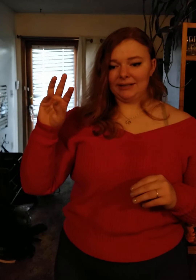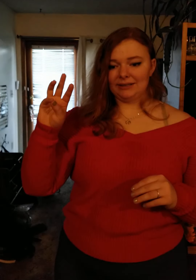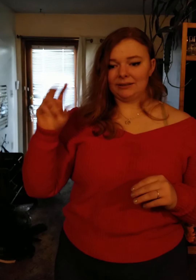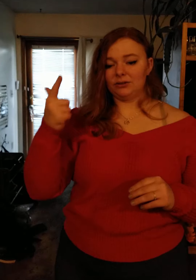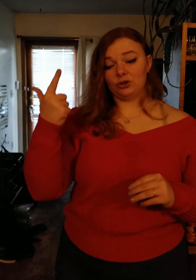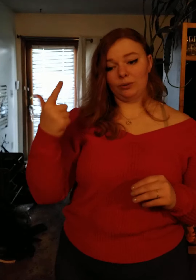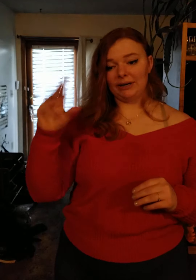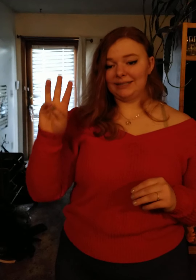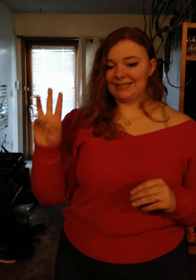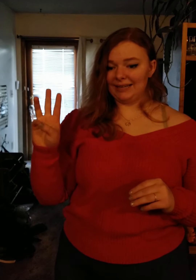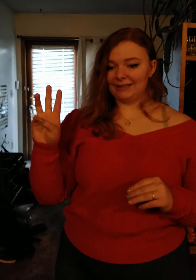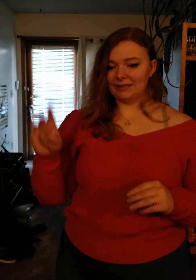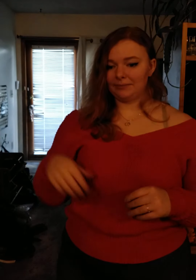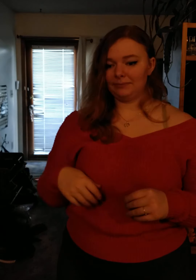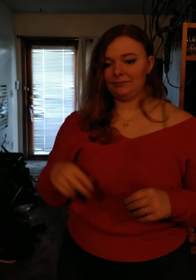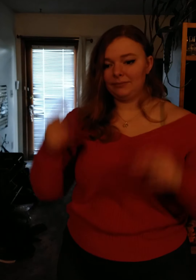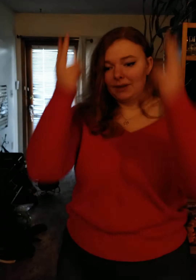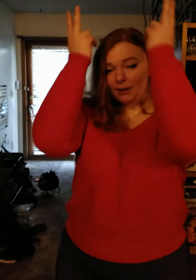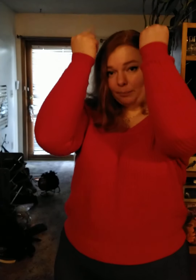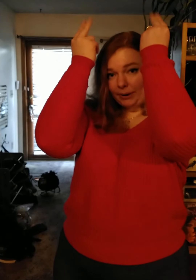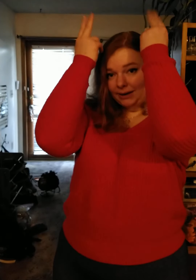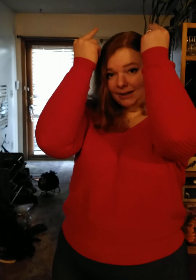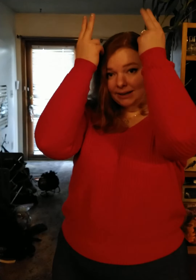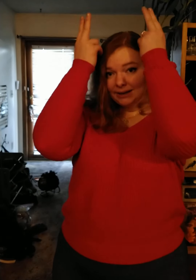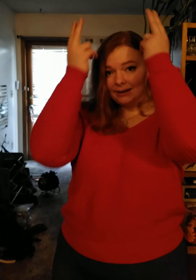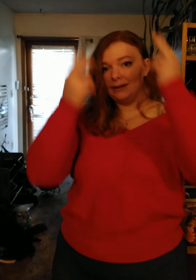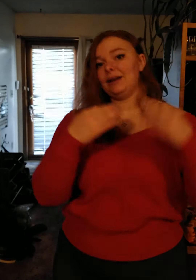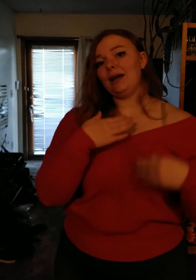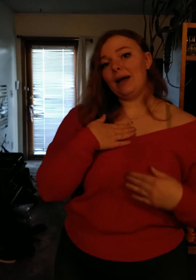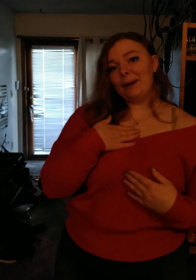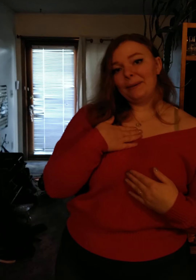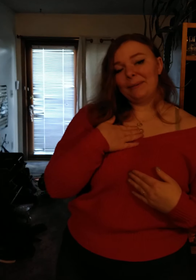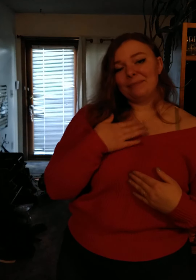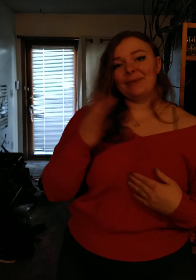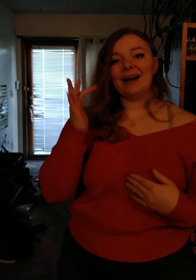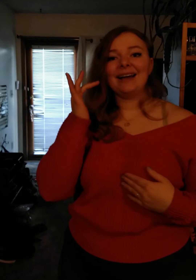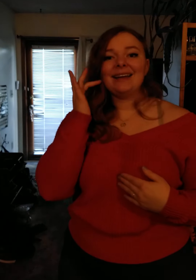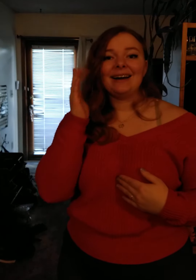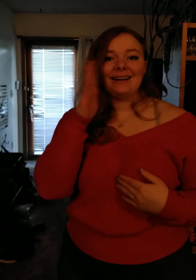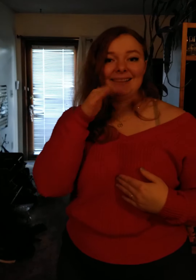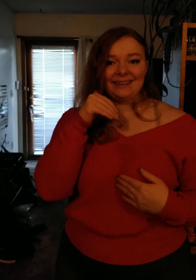26. Bunny, my honey.